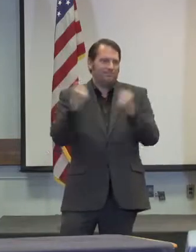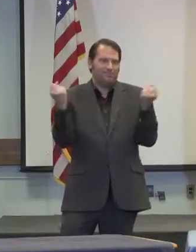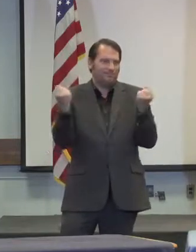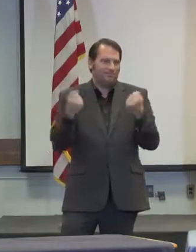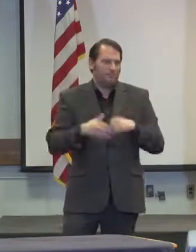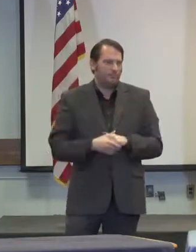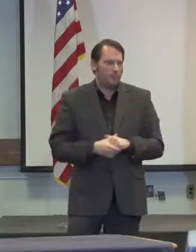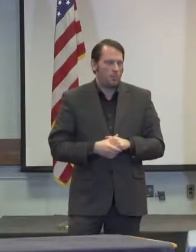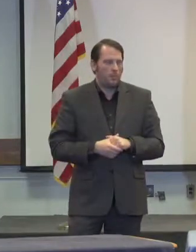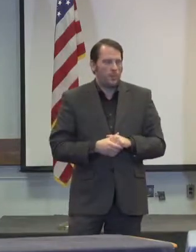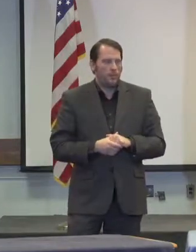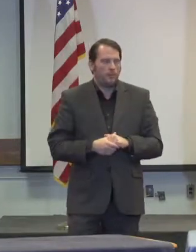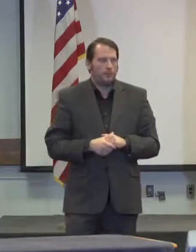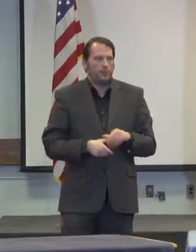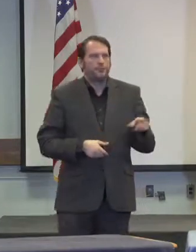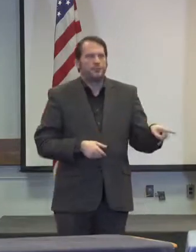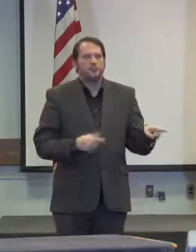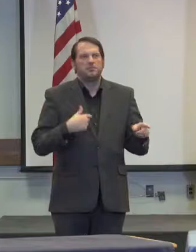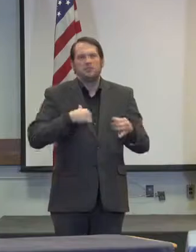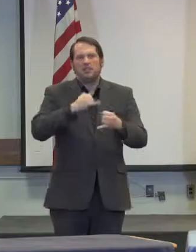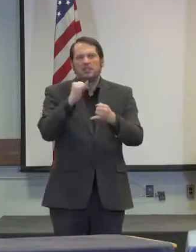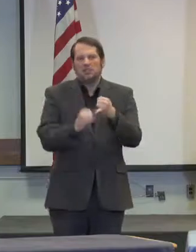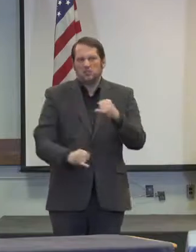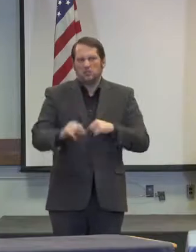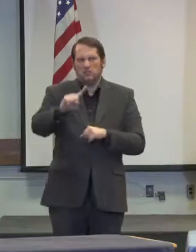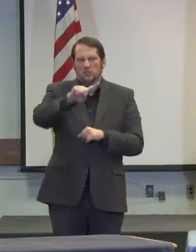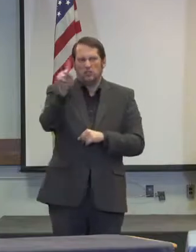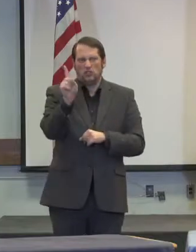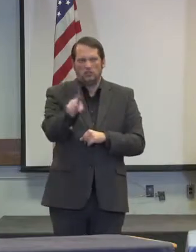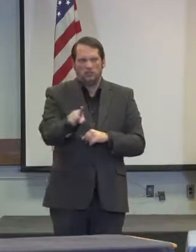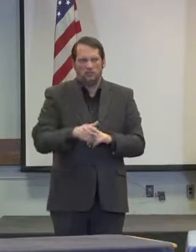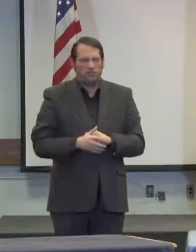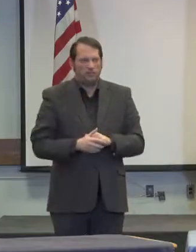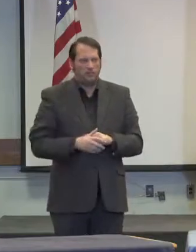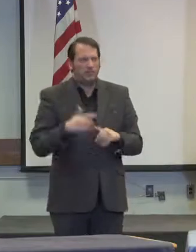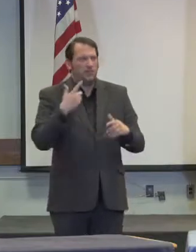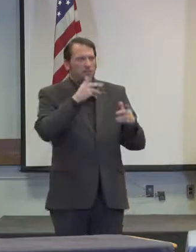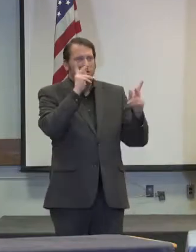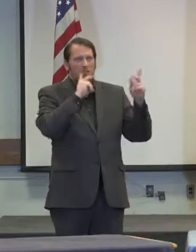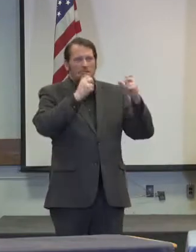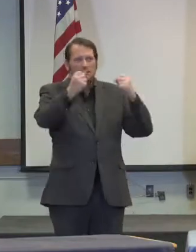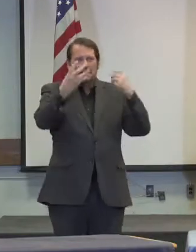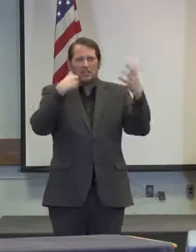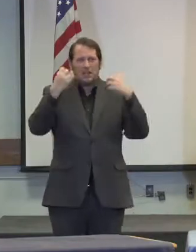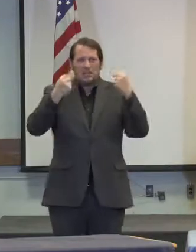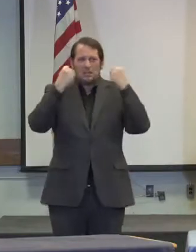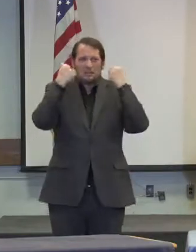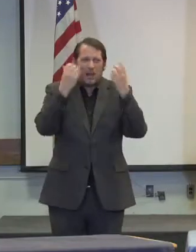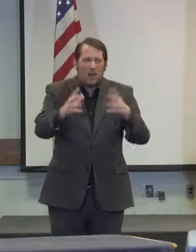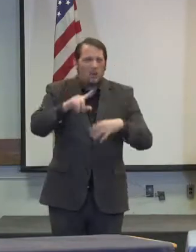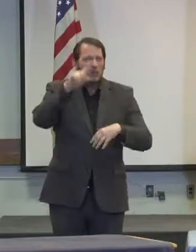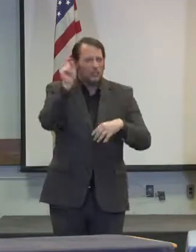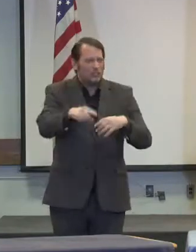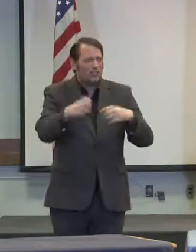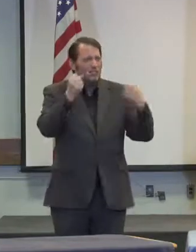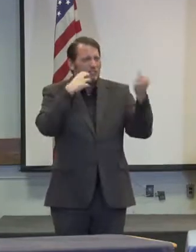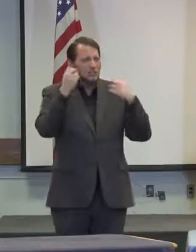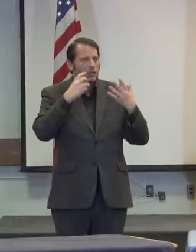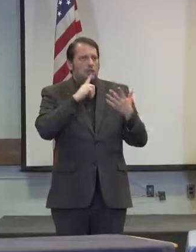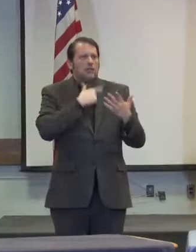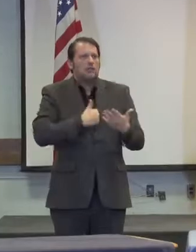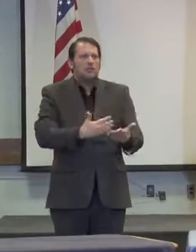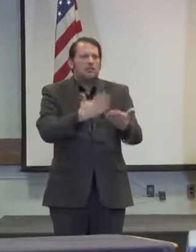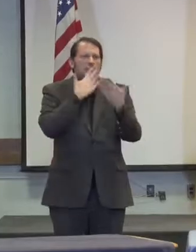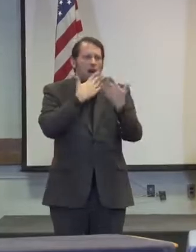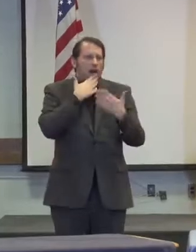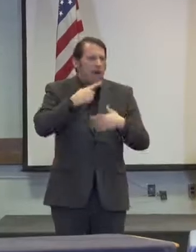that I have, and we've been inundated with these questions, and I'm thankful again for being in a county where so